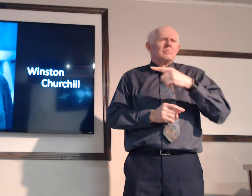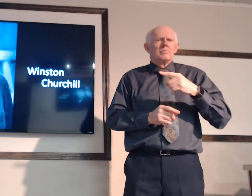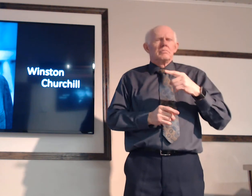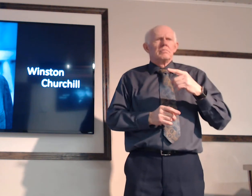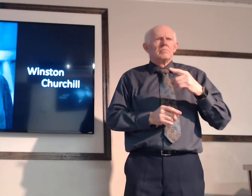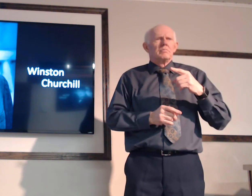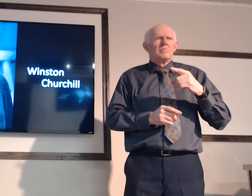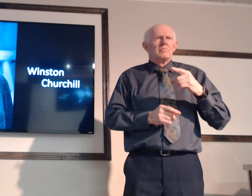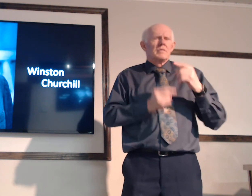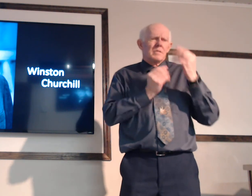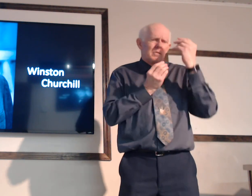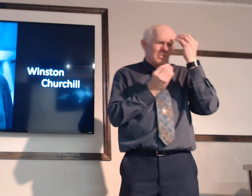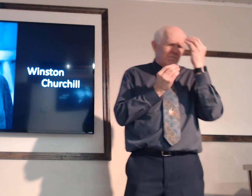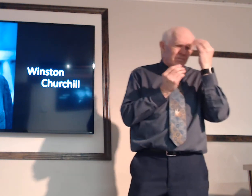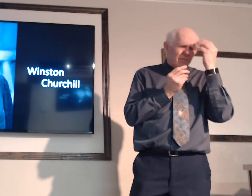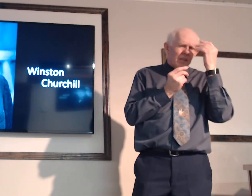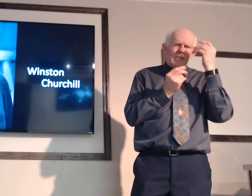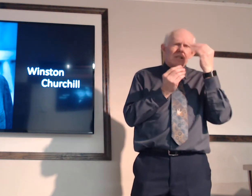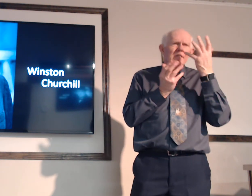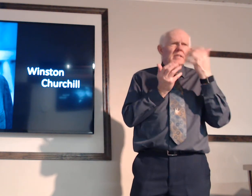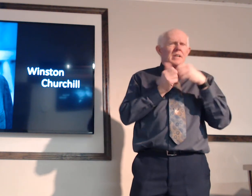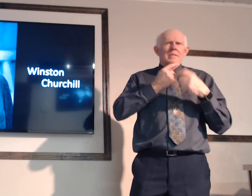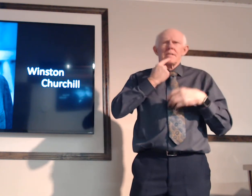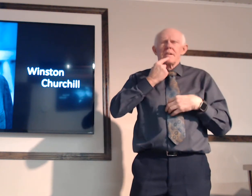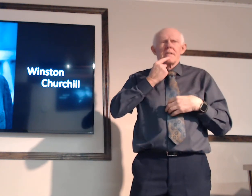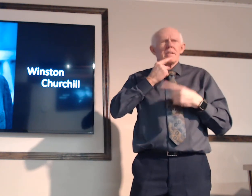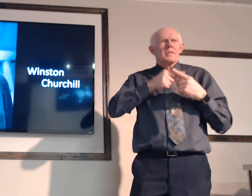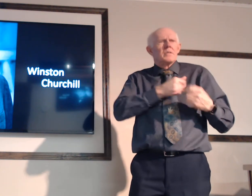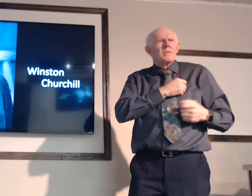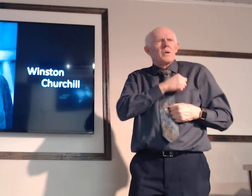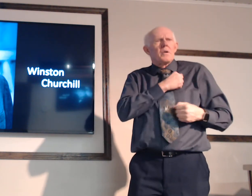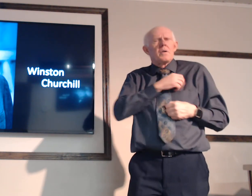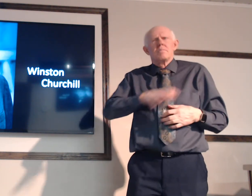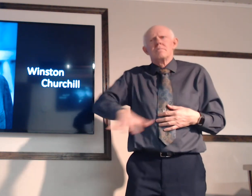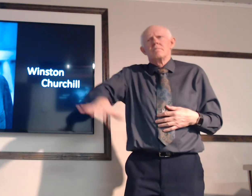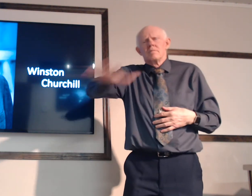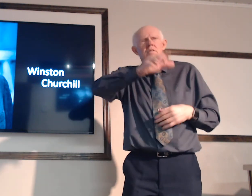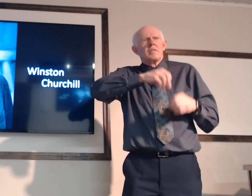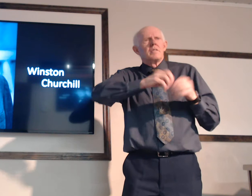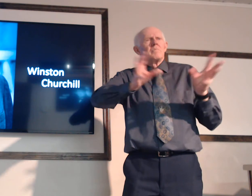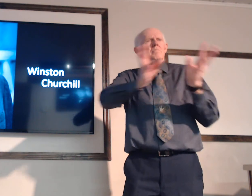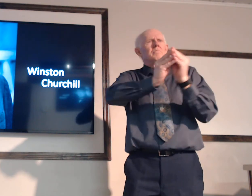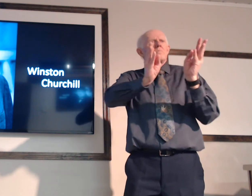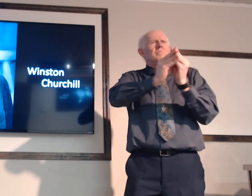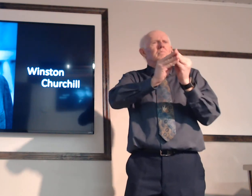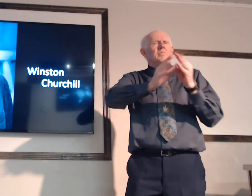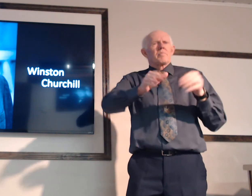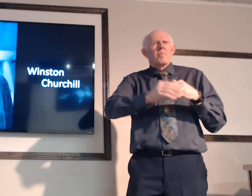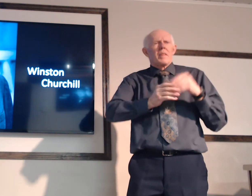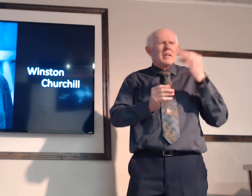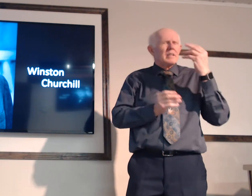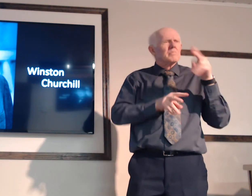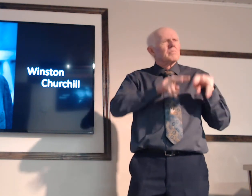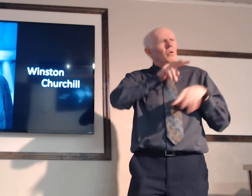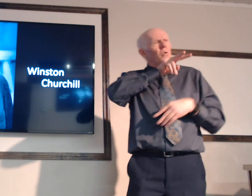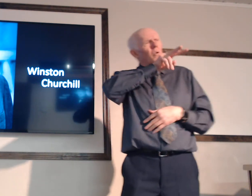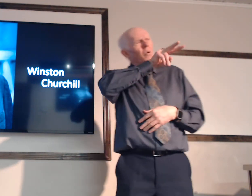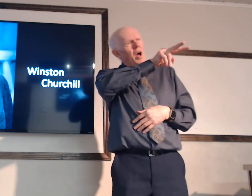was very intelligent, and he thought, and he said to the soldiers in a meeting, he